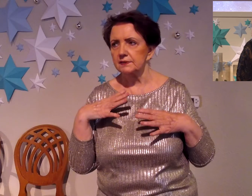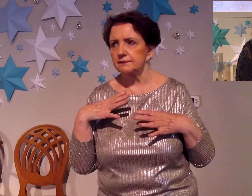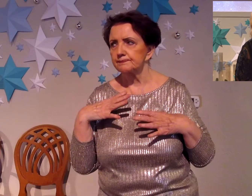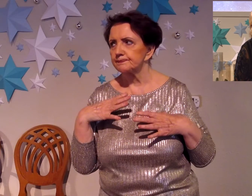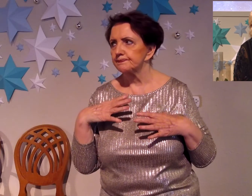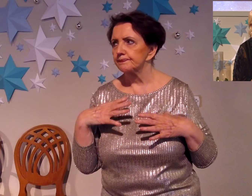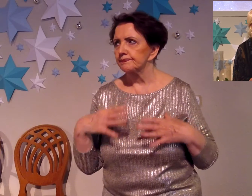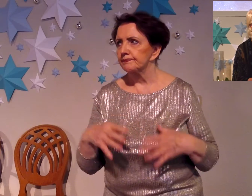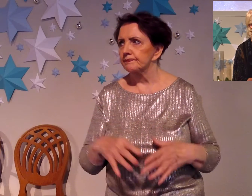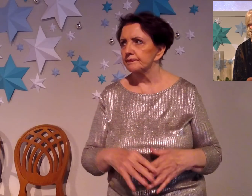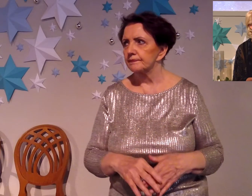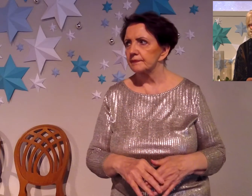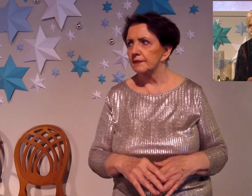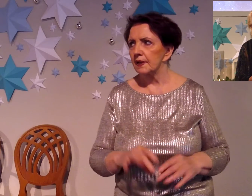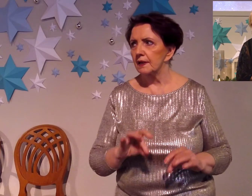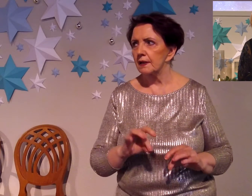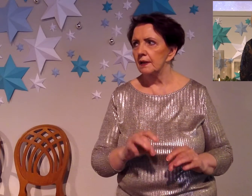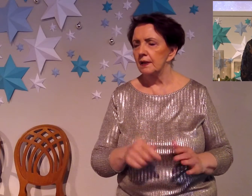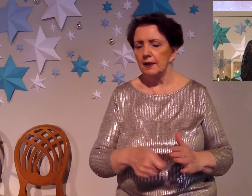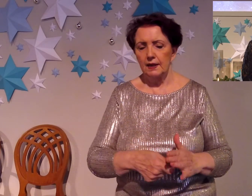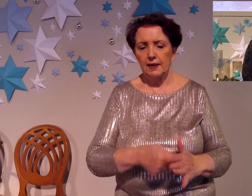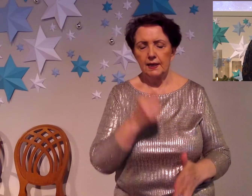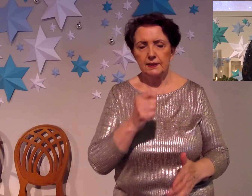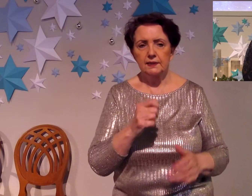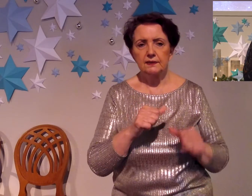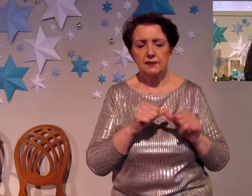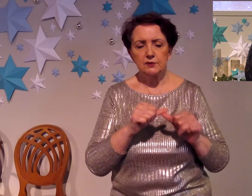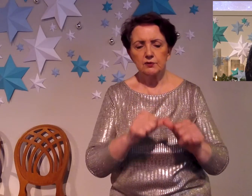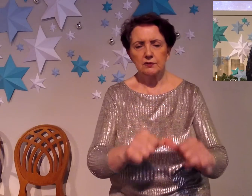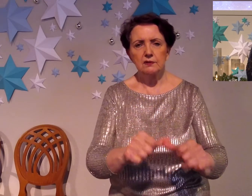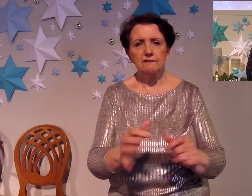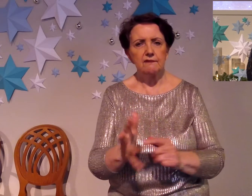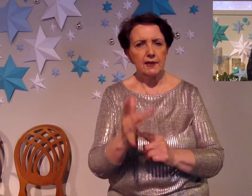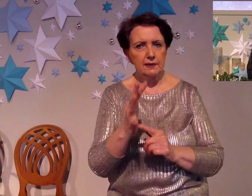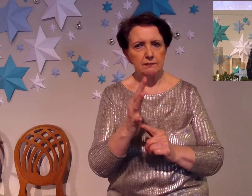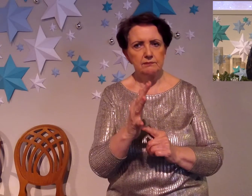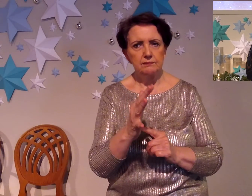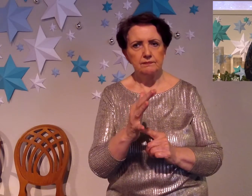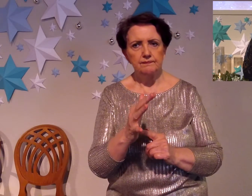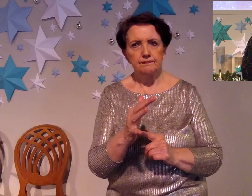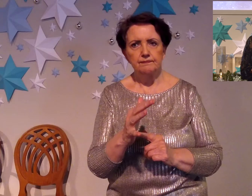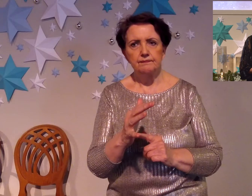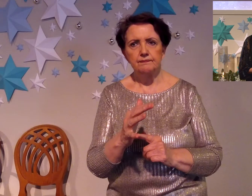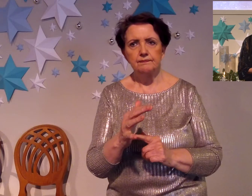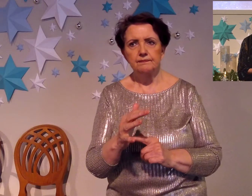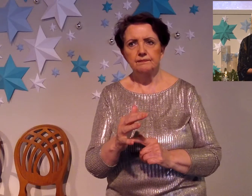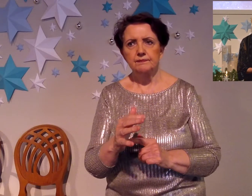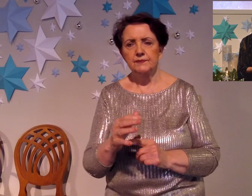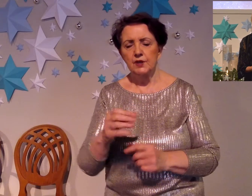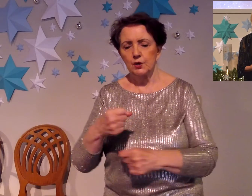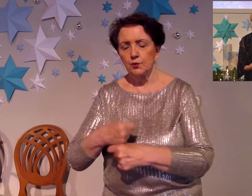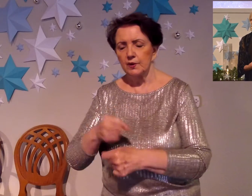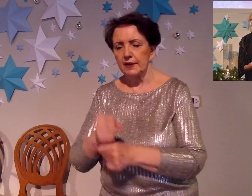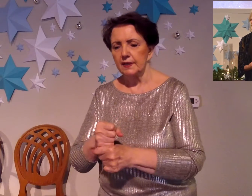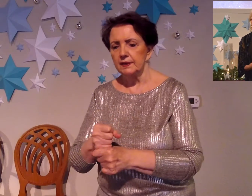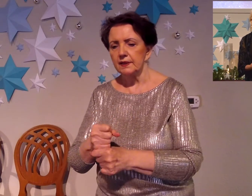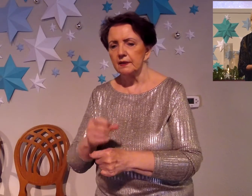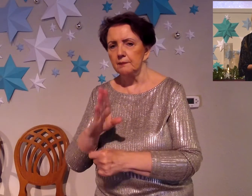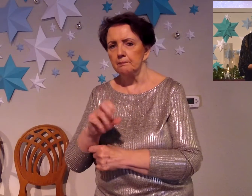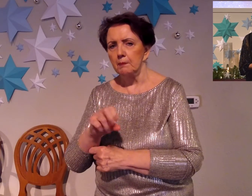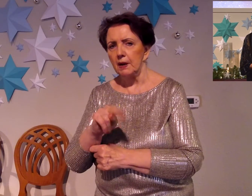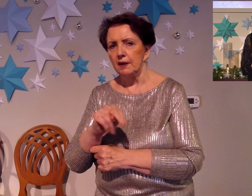is lighting the eternal flame. I think it is creating a giant